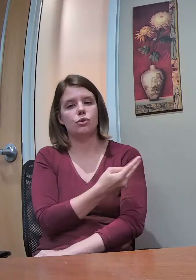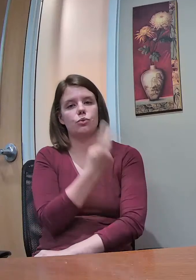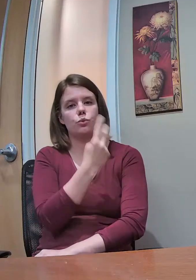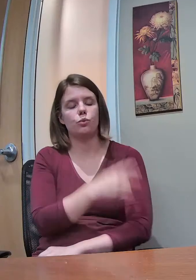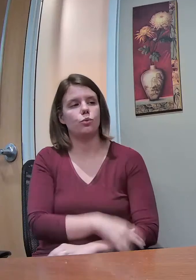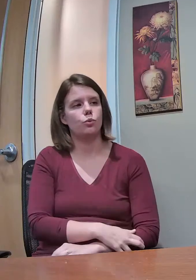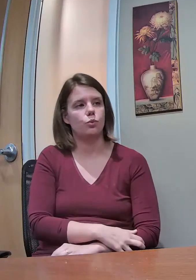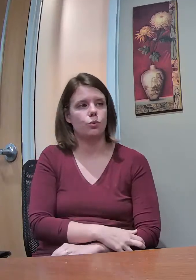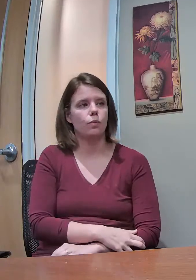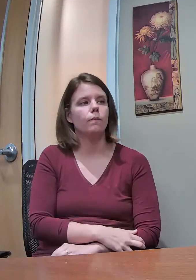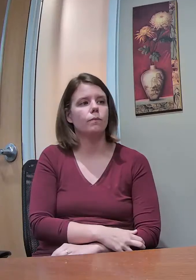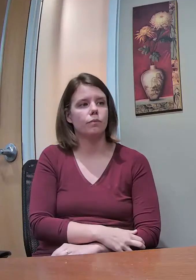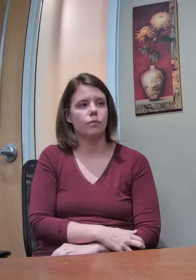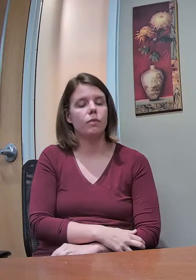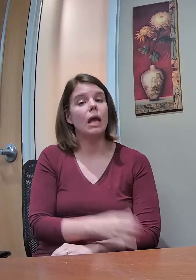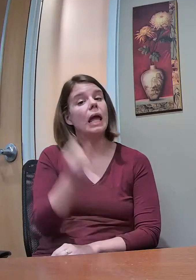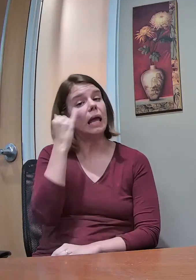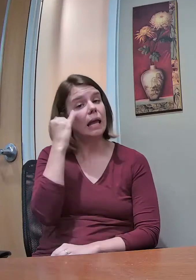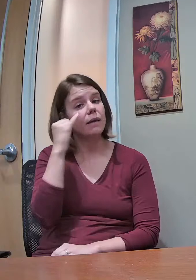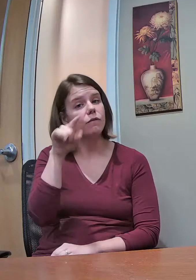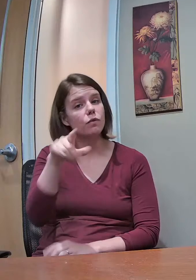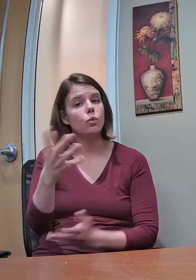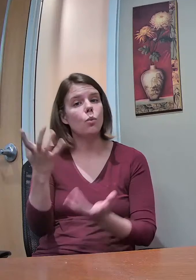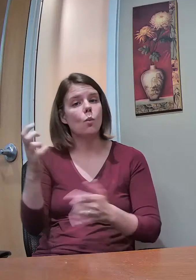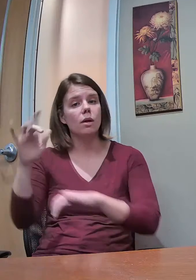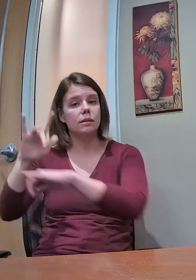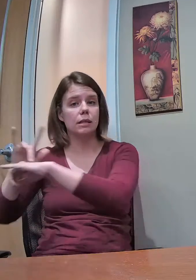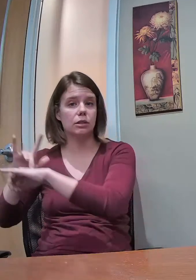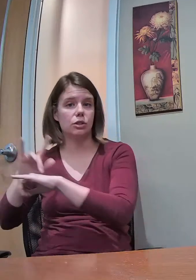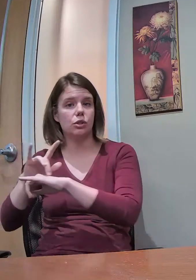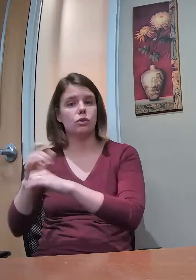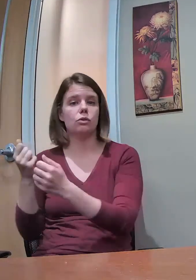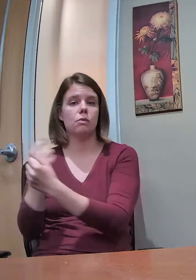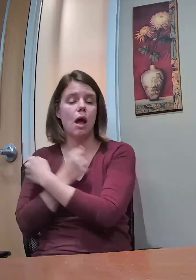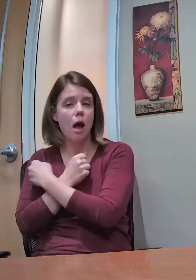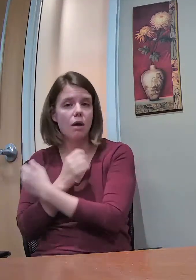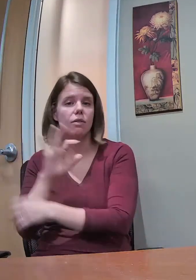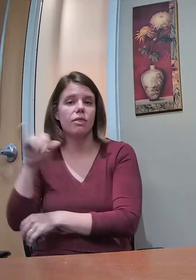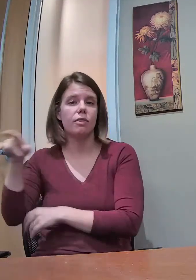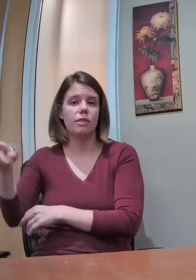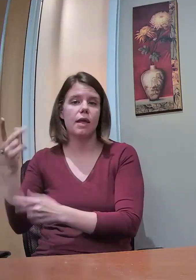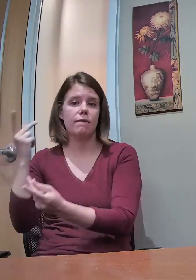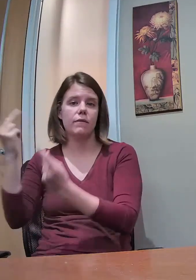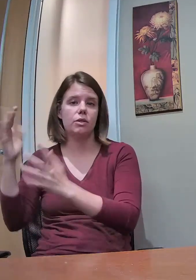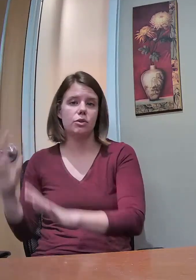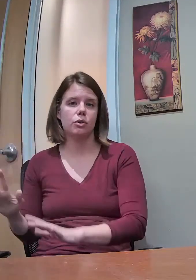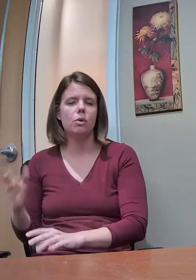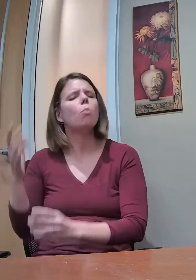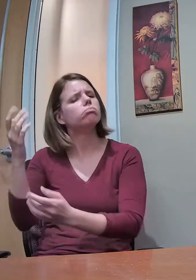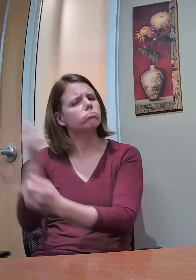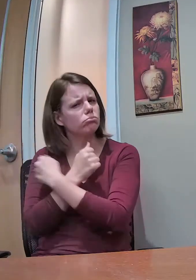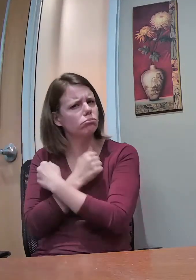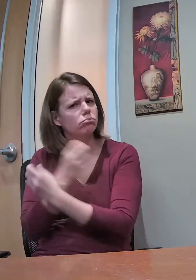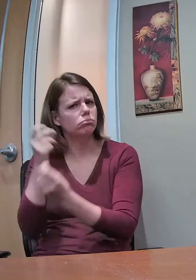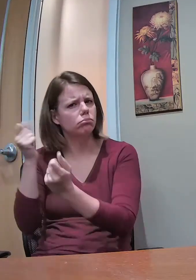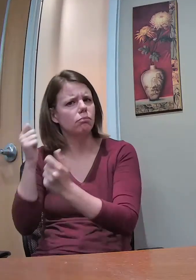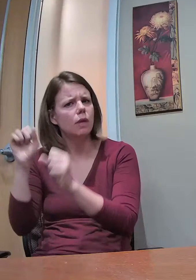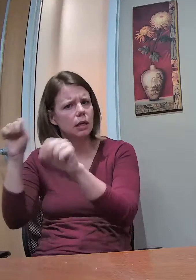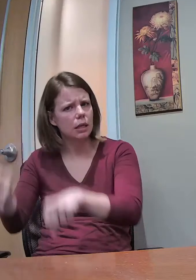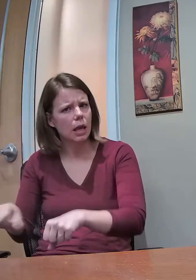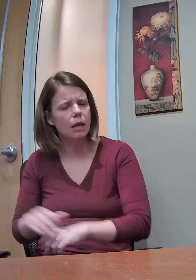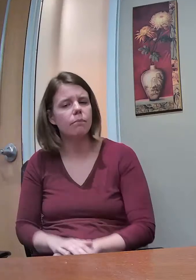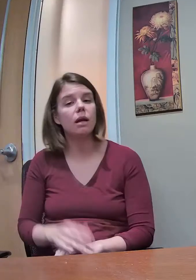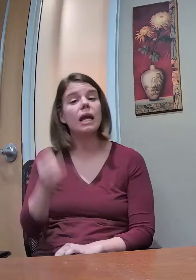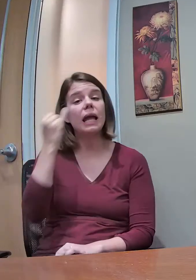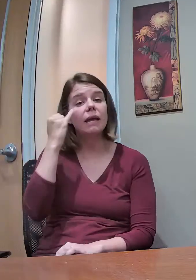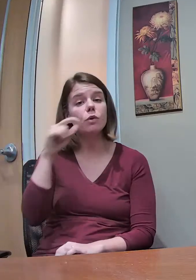resident, other than a brief hug. So if you want to sit and hold hands and sit close to the resident, you need to be